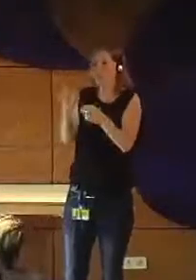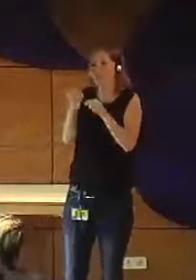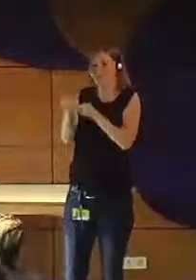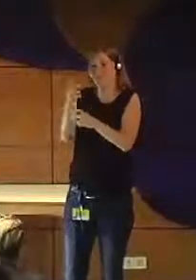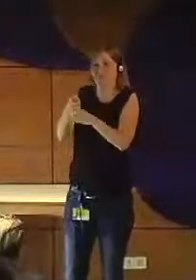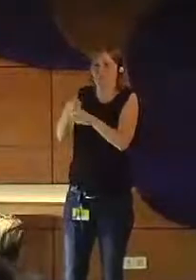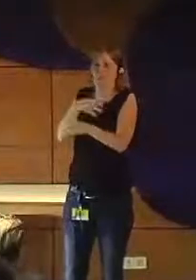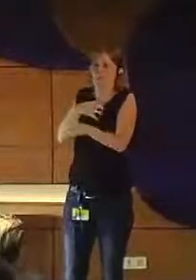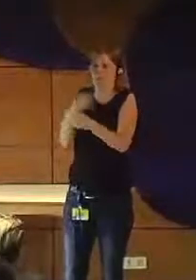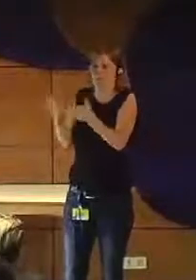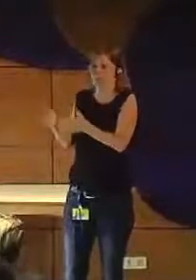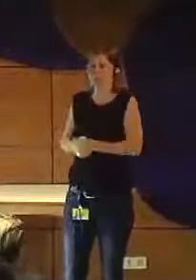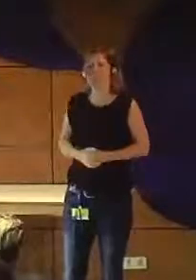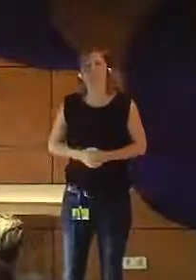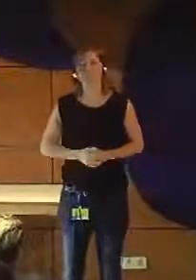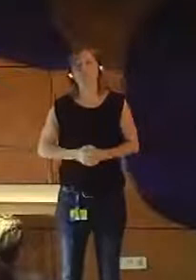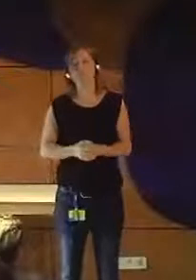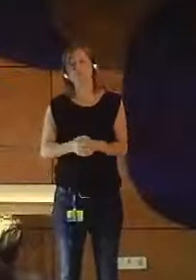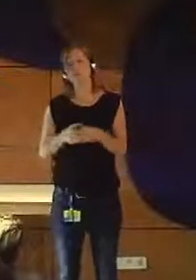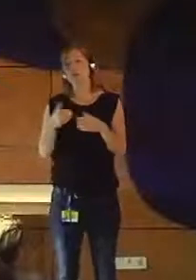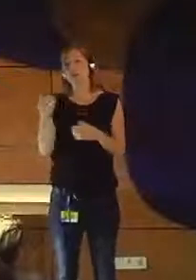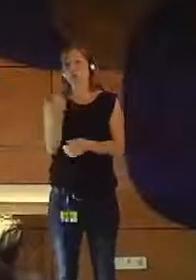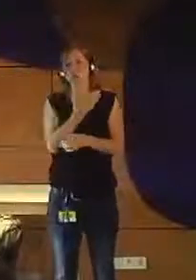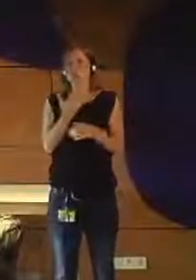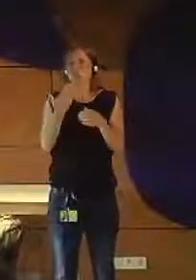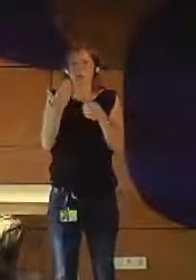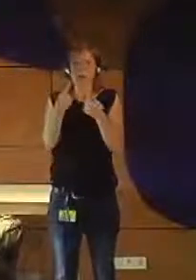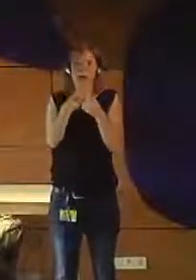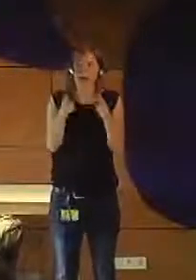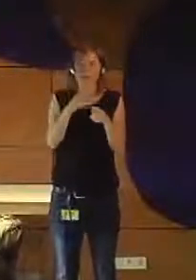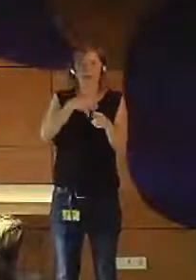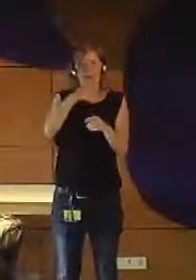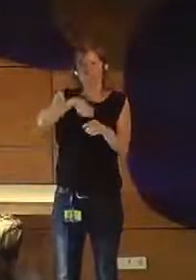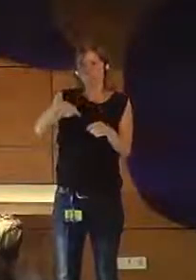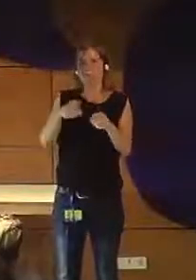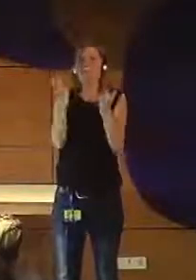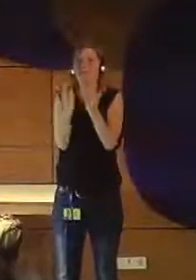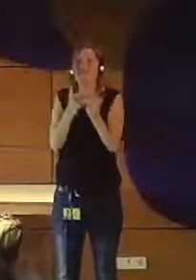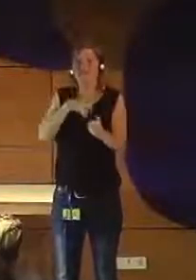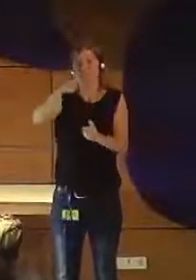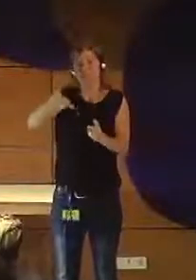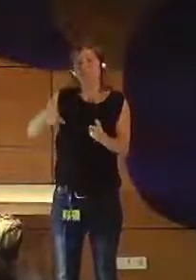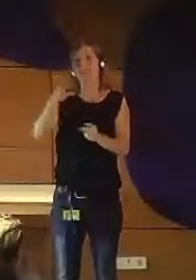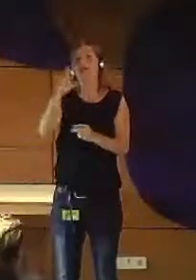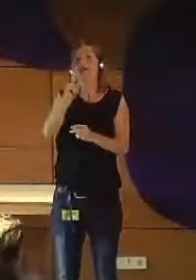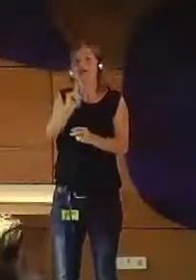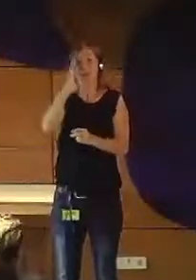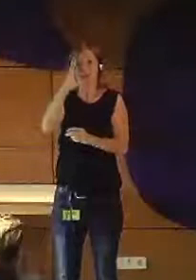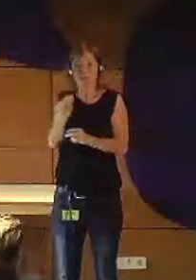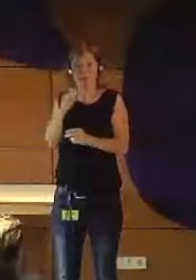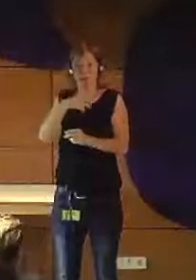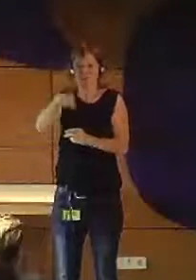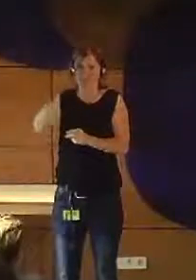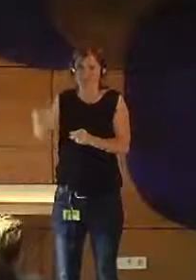So these are the other similar patients, or Kalman patients. So you can see they're all quite old. The charge patients tend to be